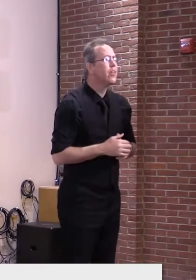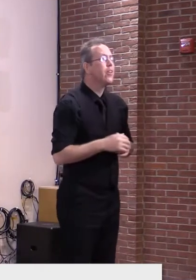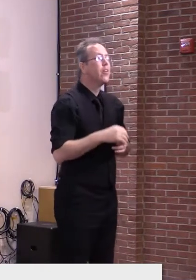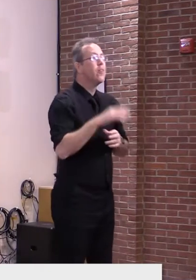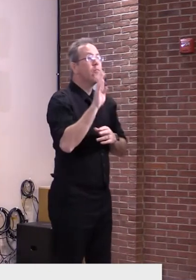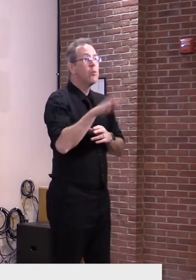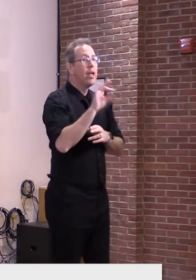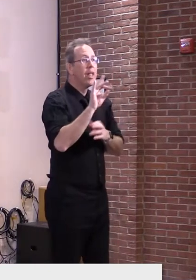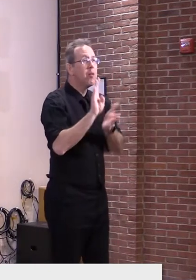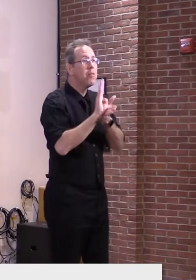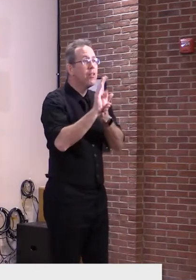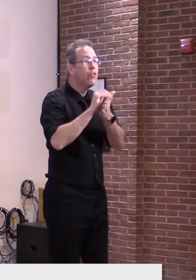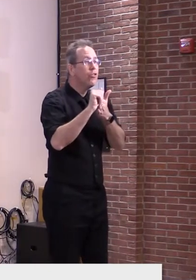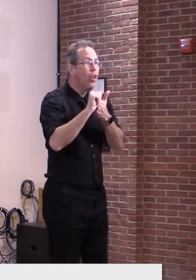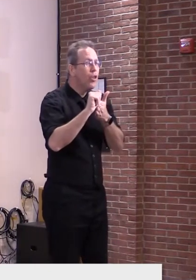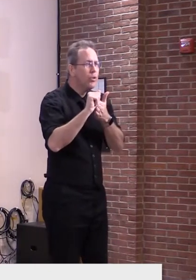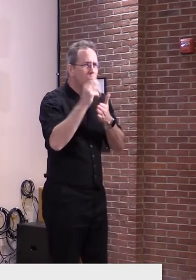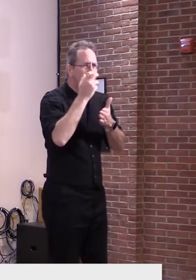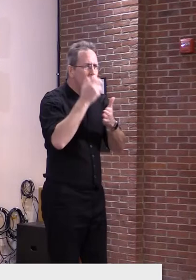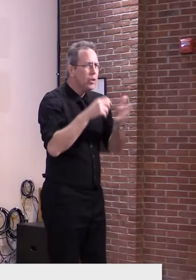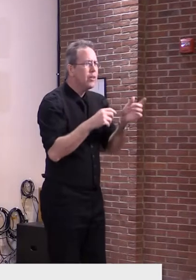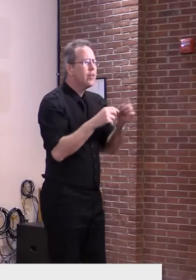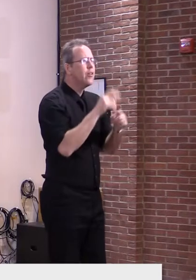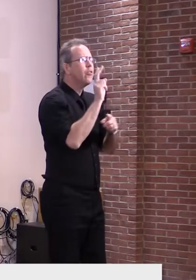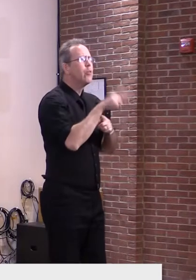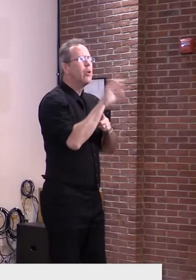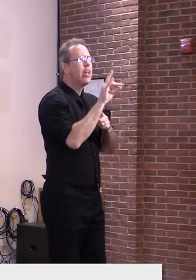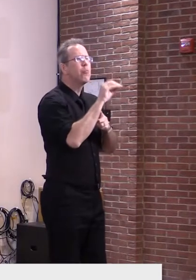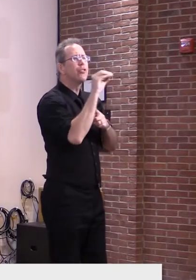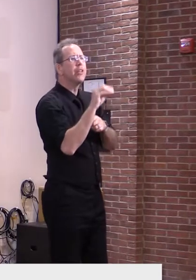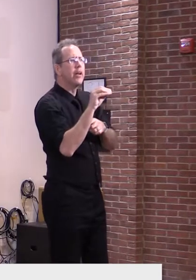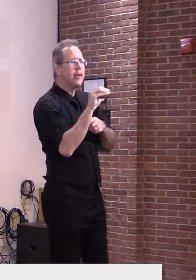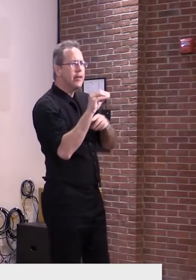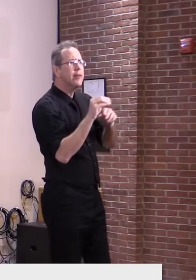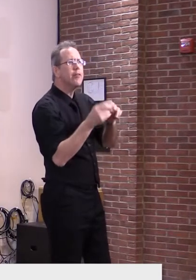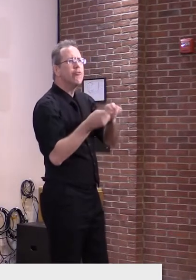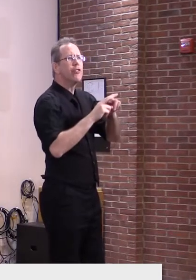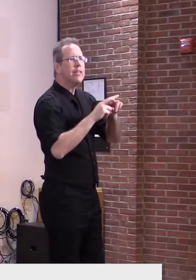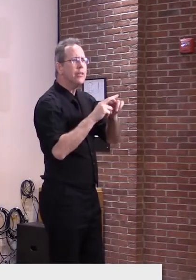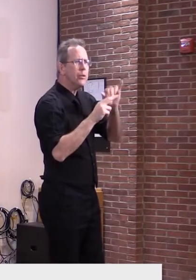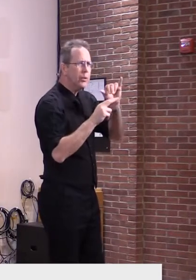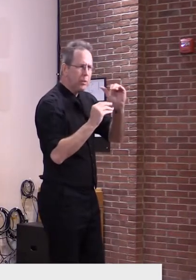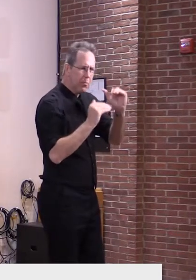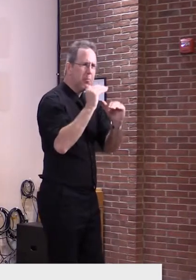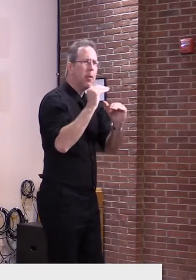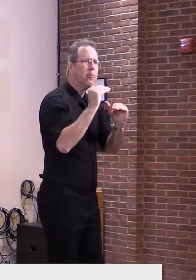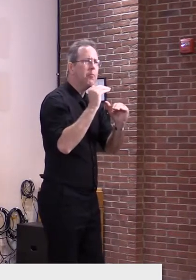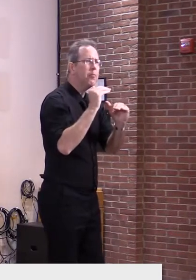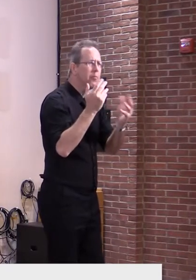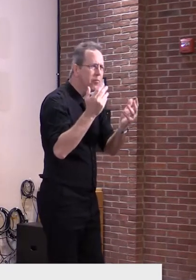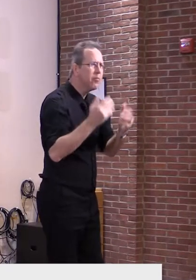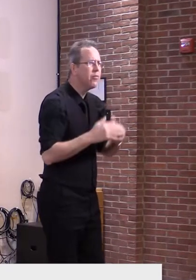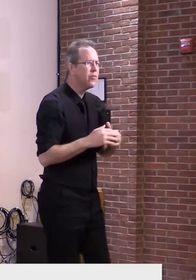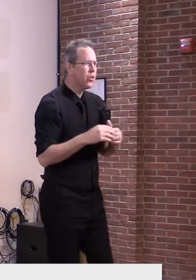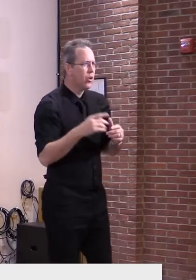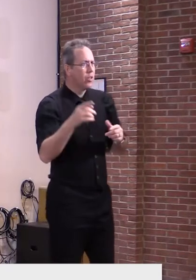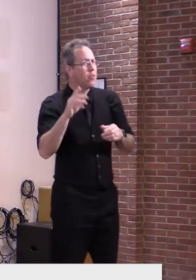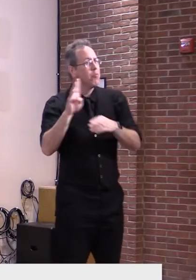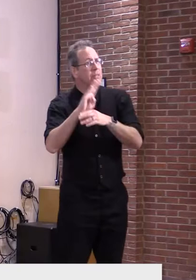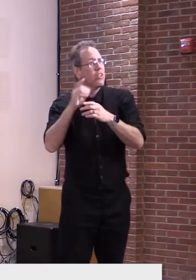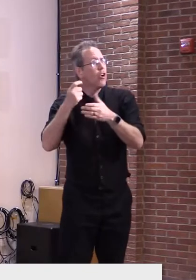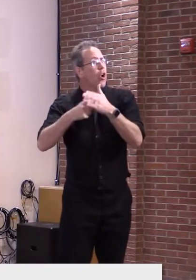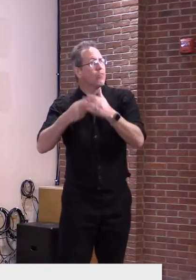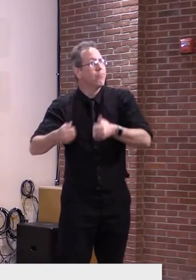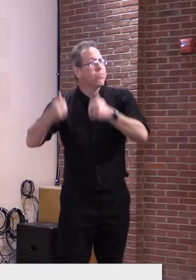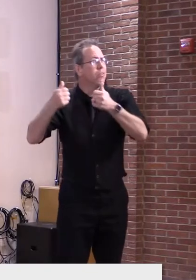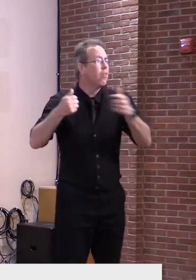that assumption is 2.3%. That's quite a disparity, just in that alone. And then you take a look at our rate